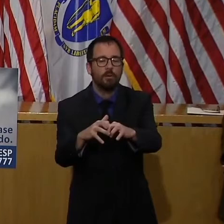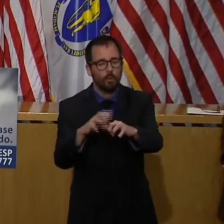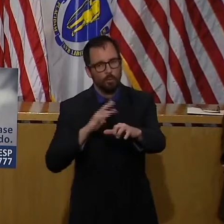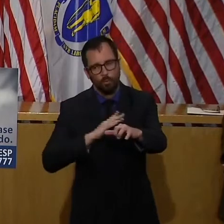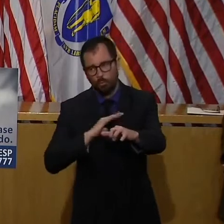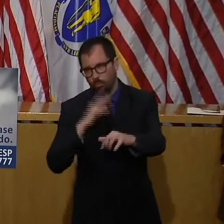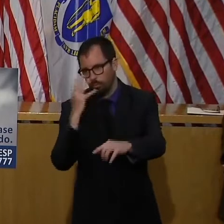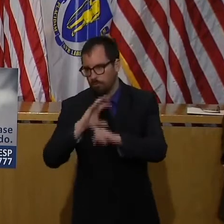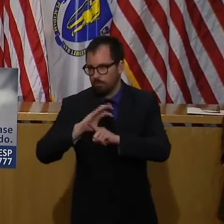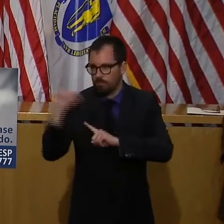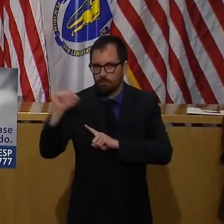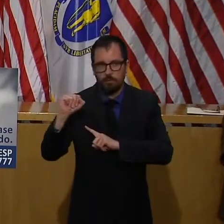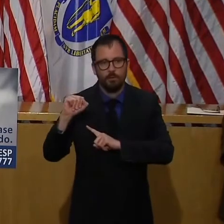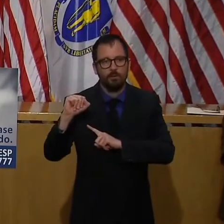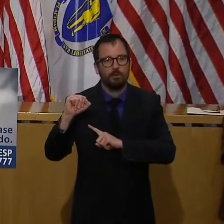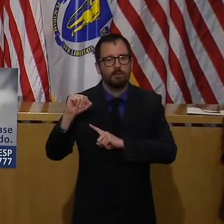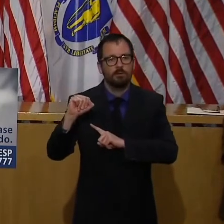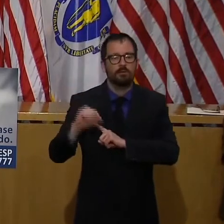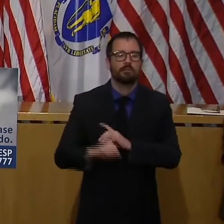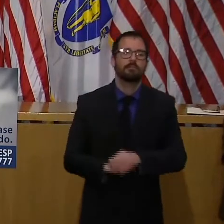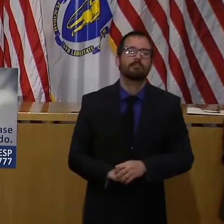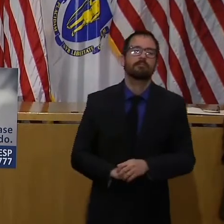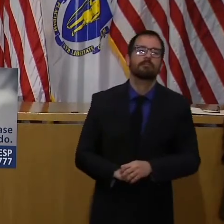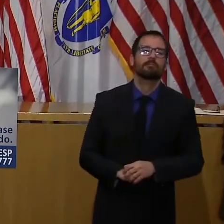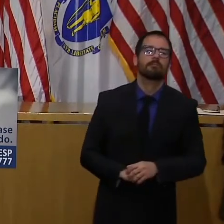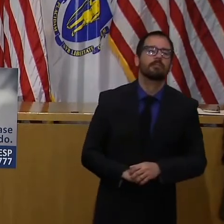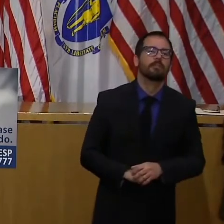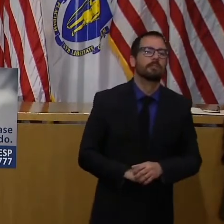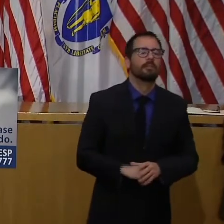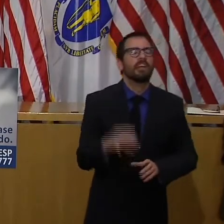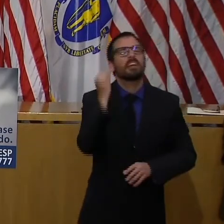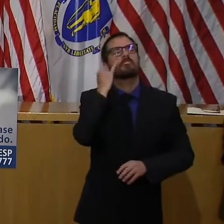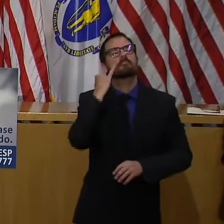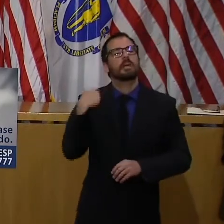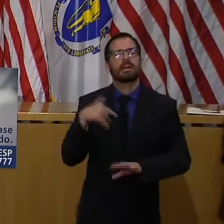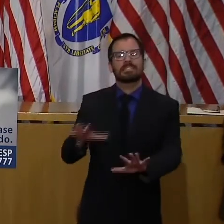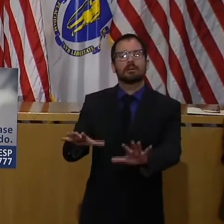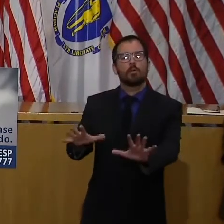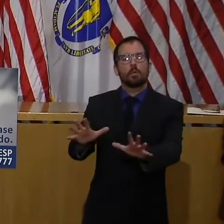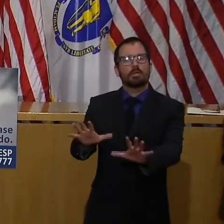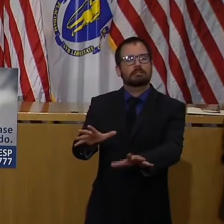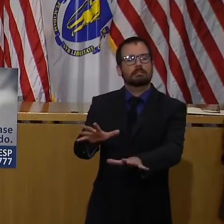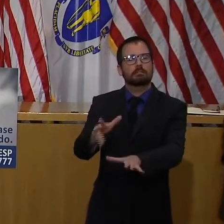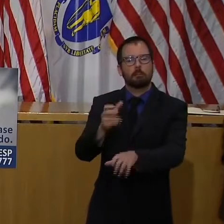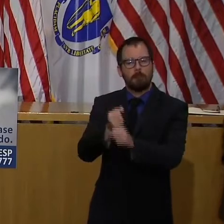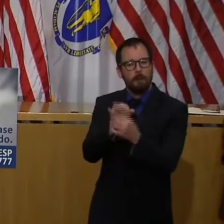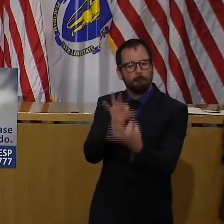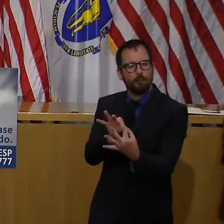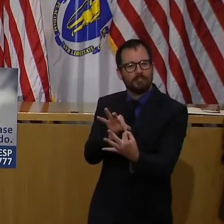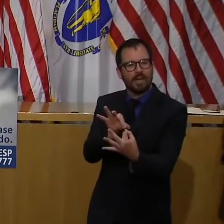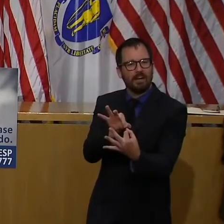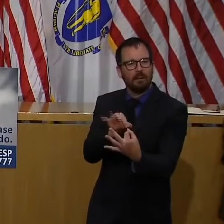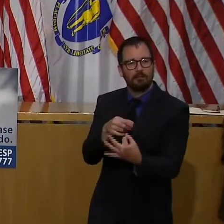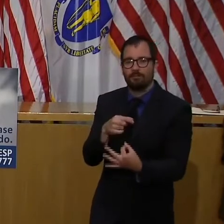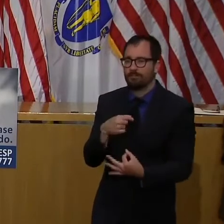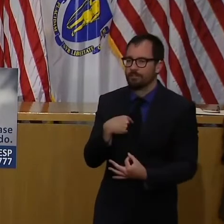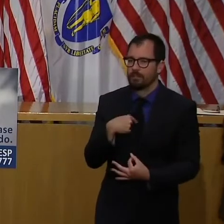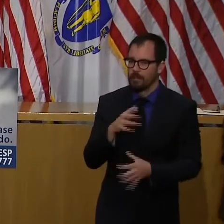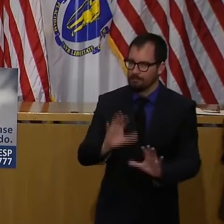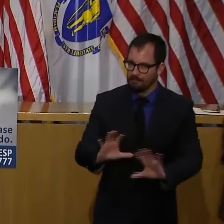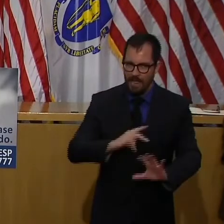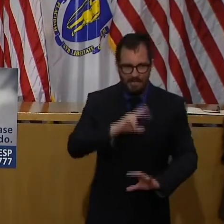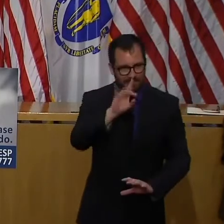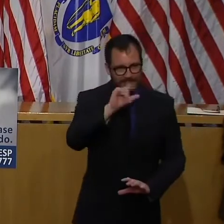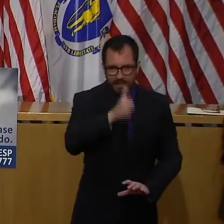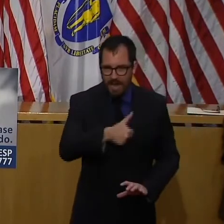Don't go fast. We didn't. We said, we need you to get this up. And we need to